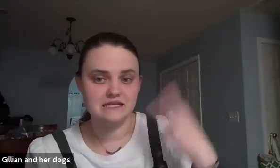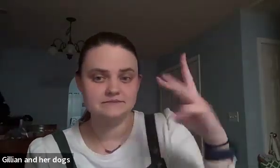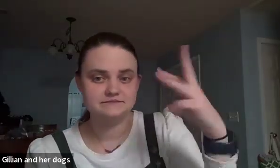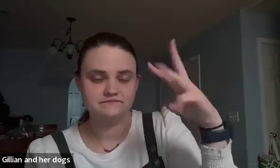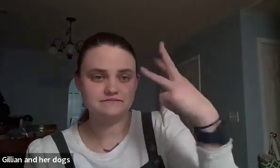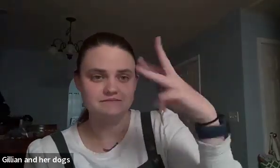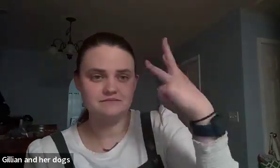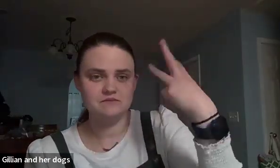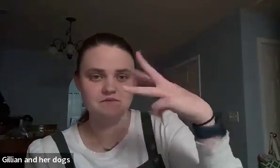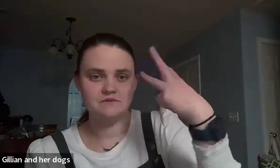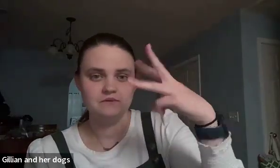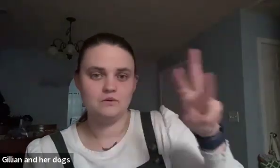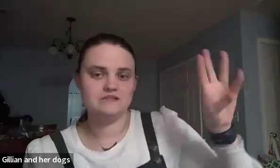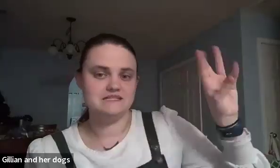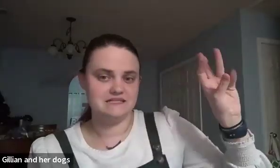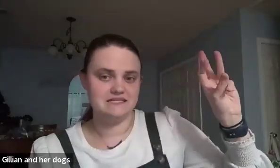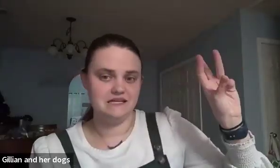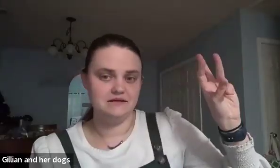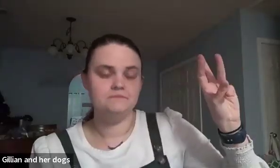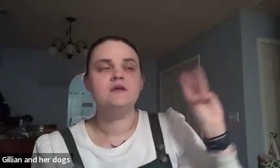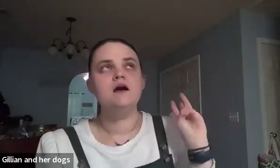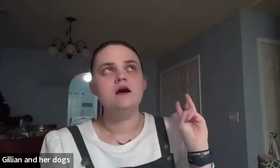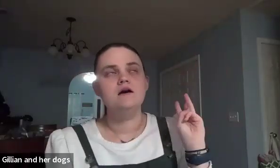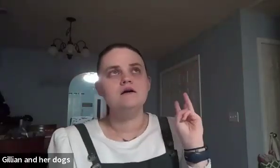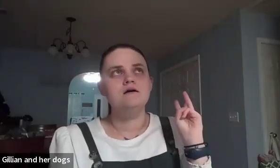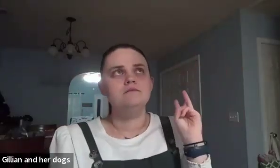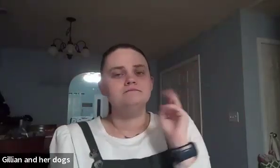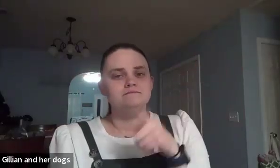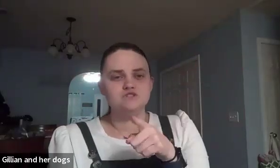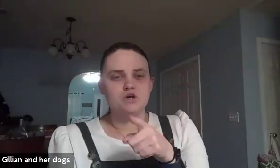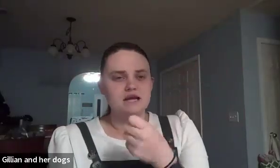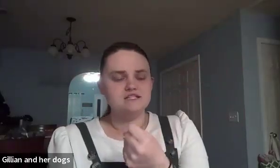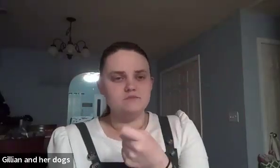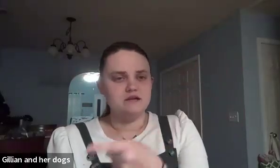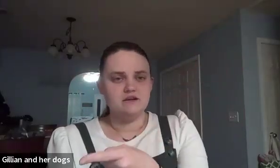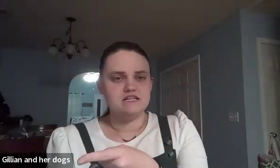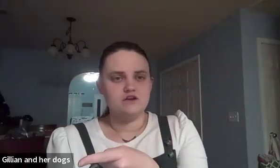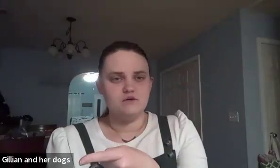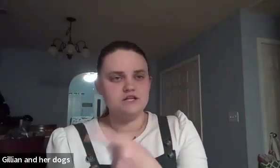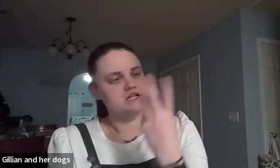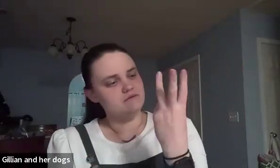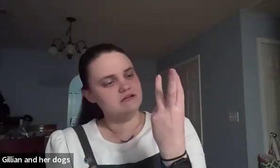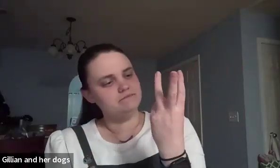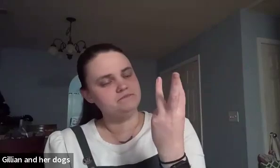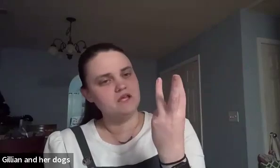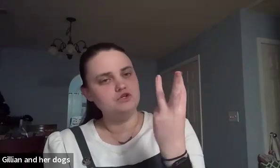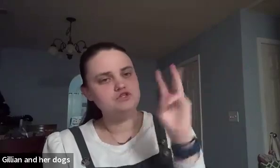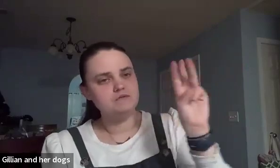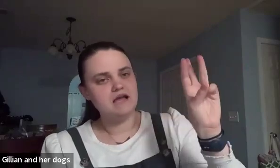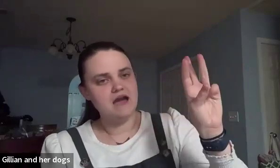16 or 16. Sorry, I stopped right here because I saw the question. I was like, you do want to